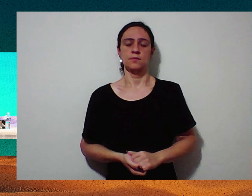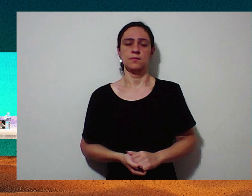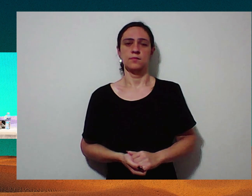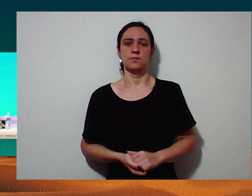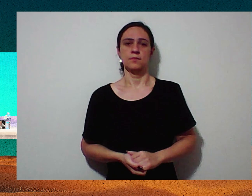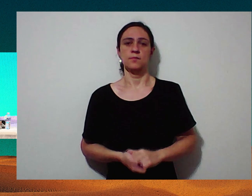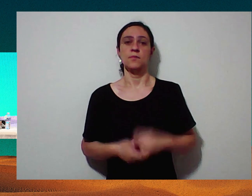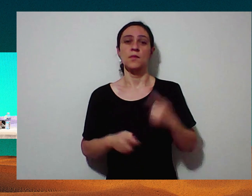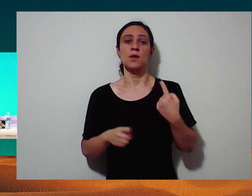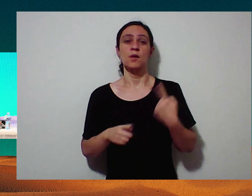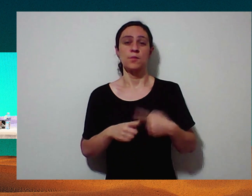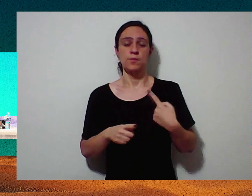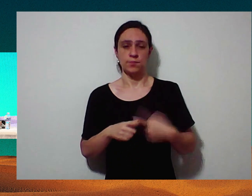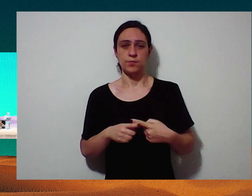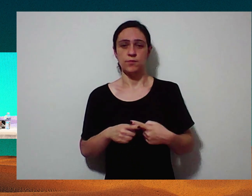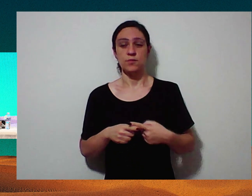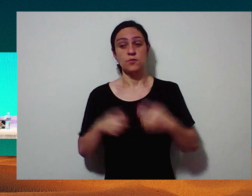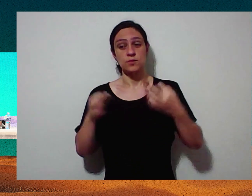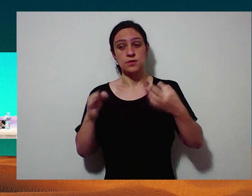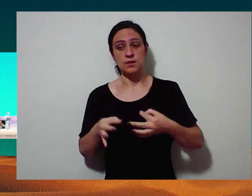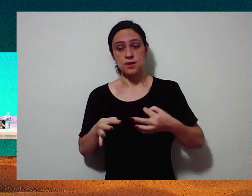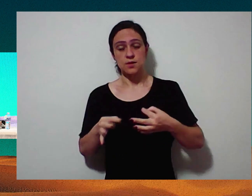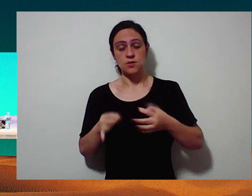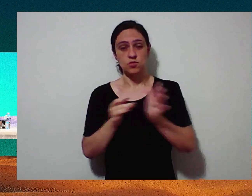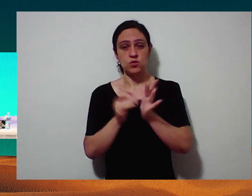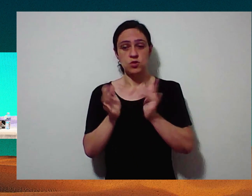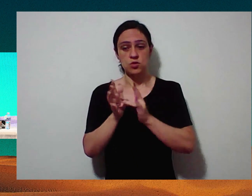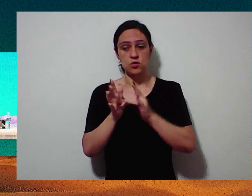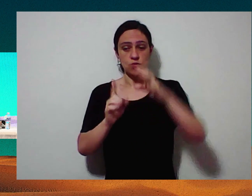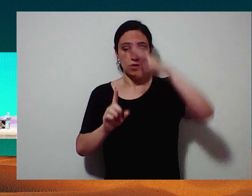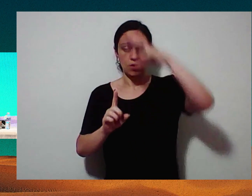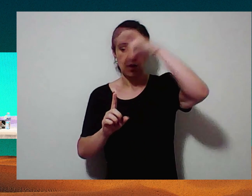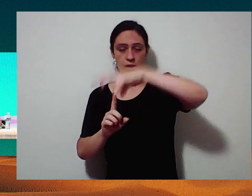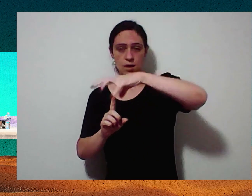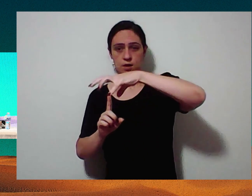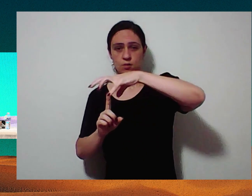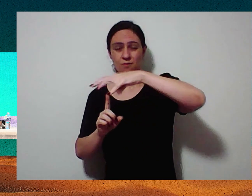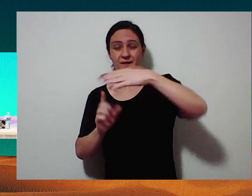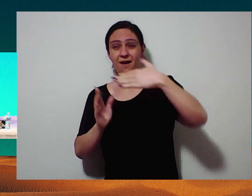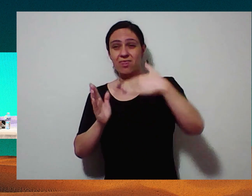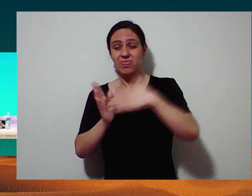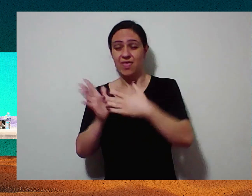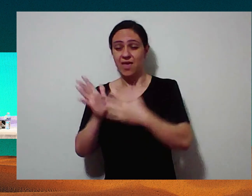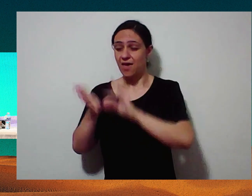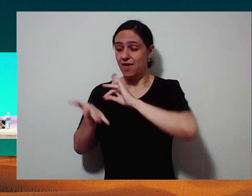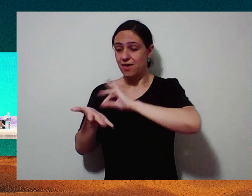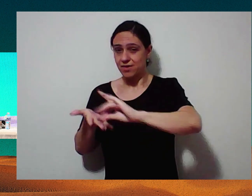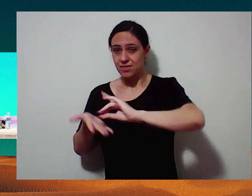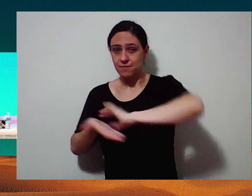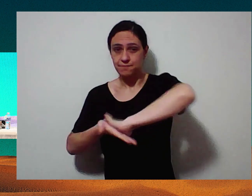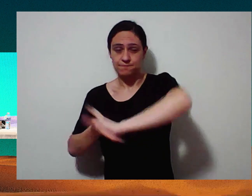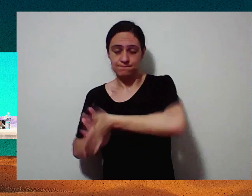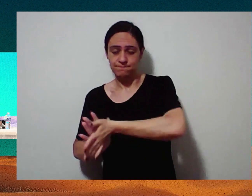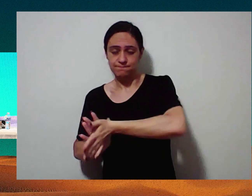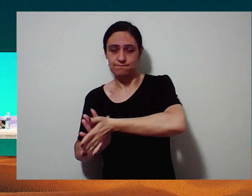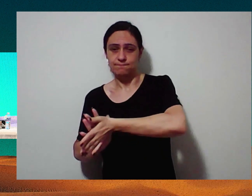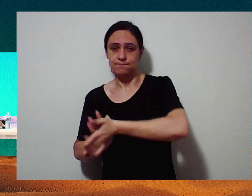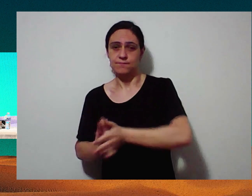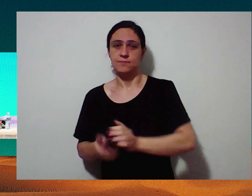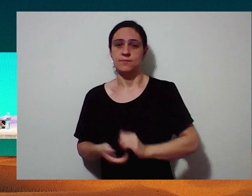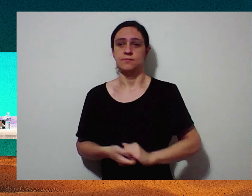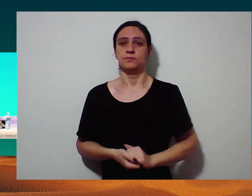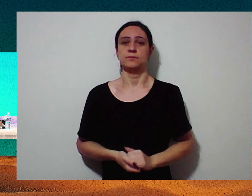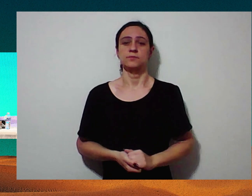posto todos os inimigos debaixo dos pés. For he must reign till he has put all enemies under his feet. E